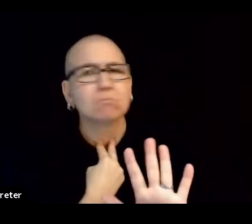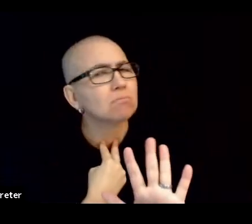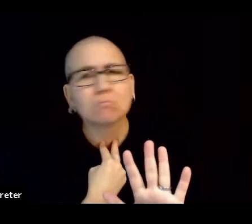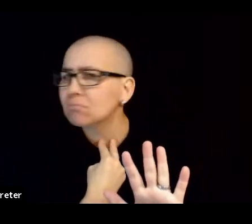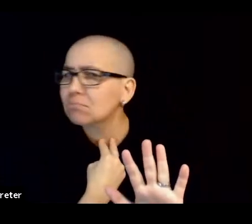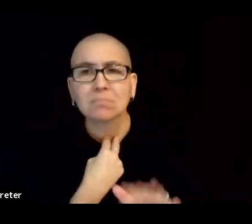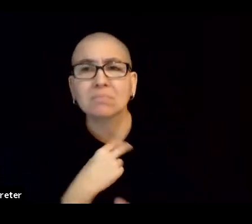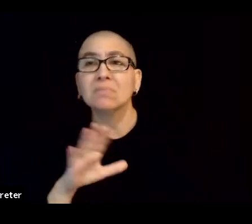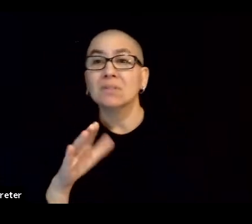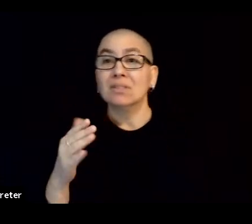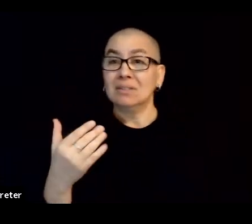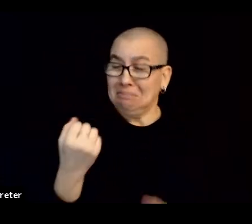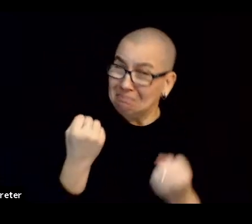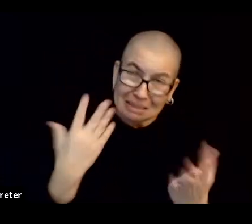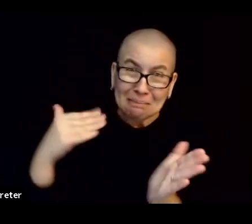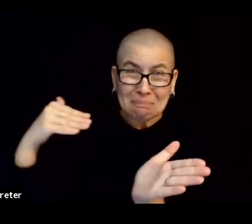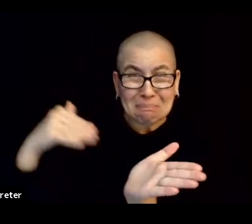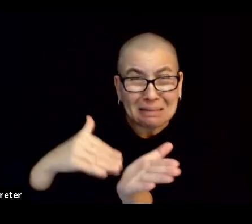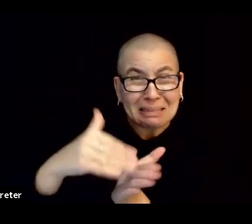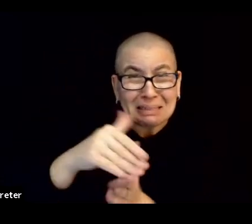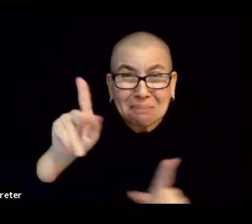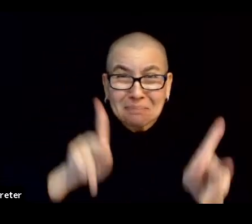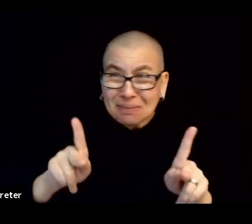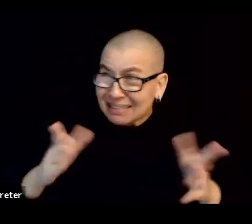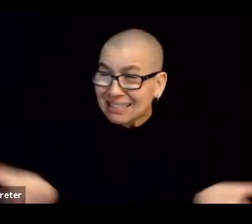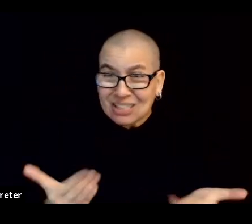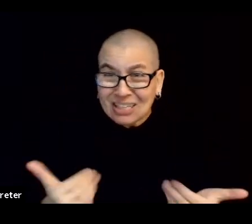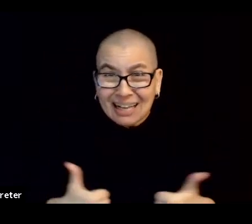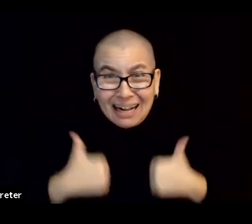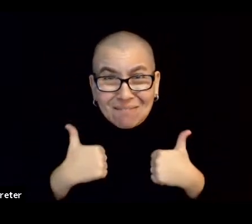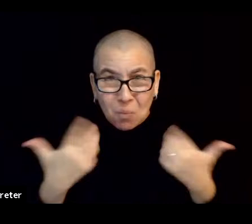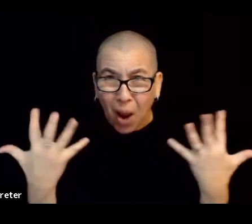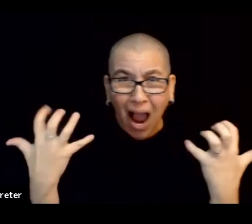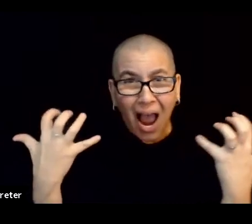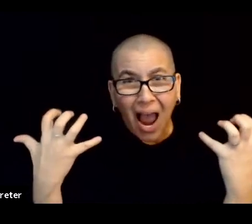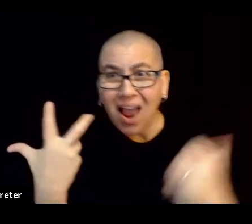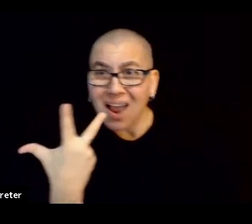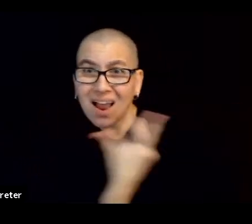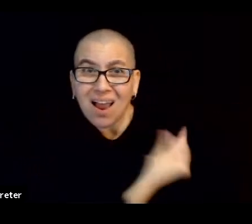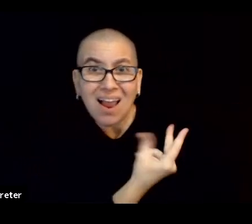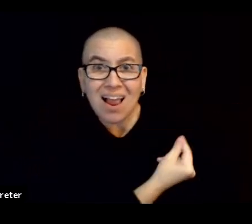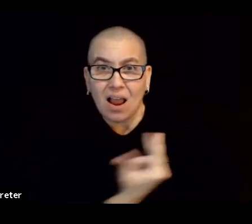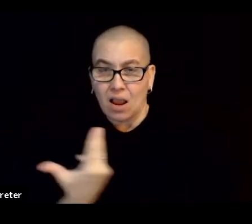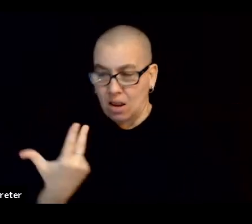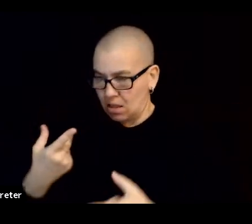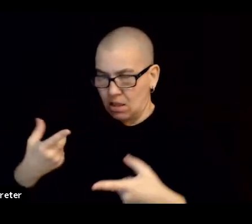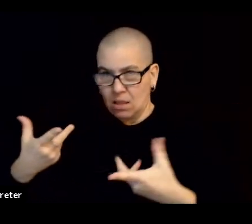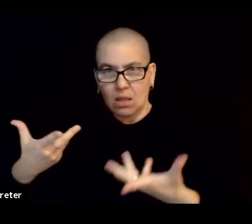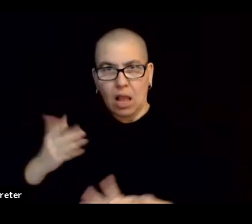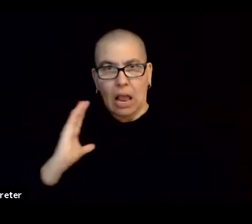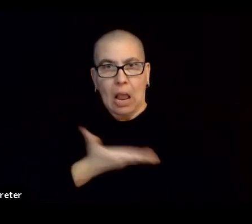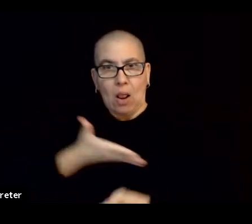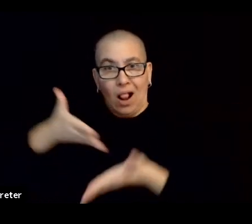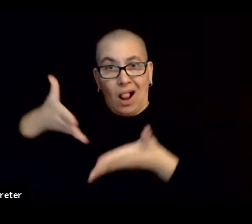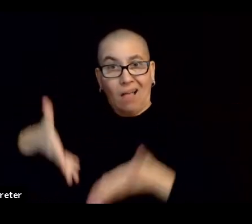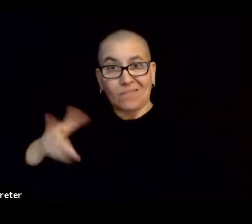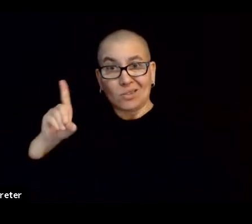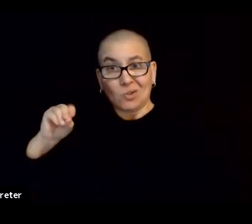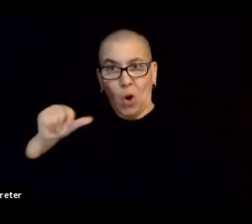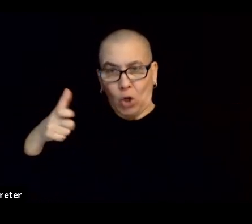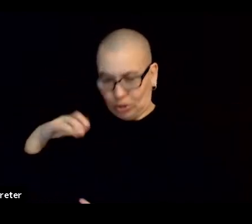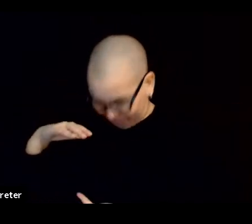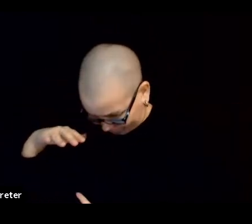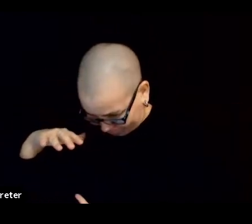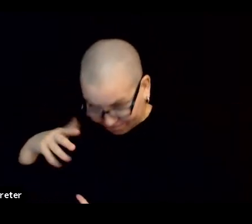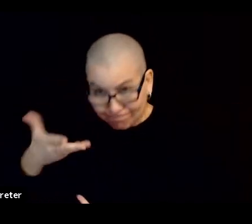of doses until the federal government simply moves faster. But this will set up a chance for us to validate